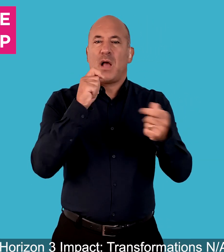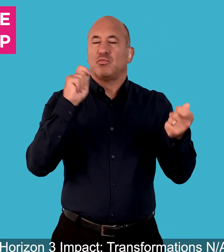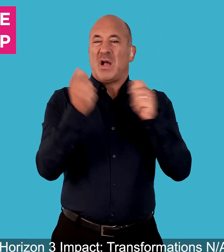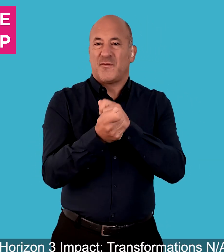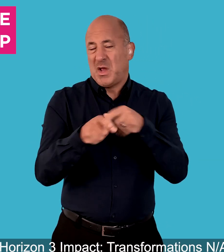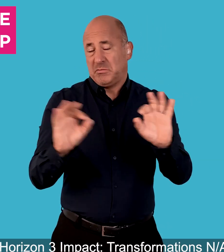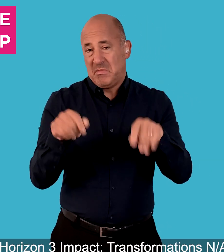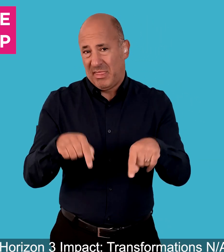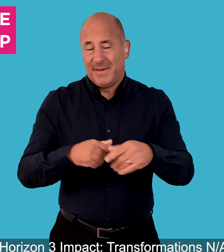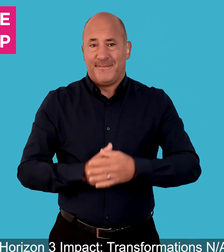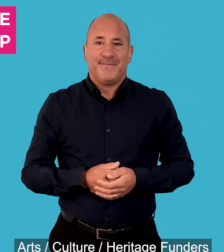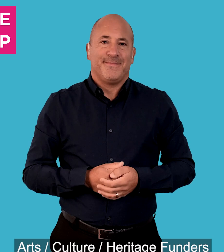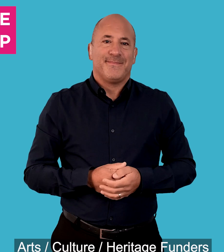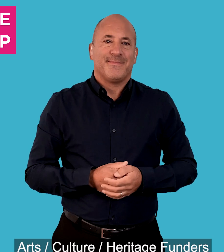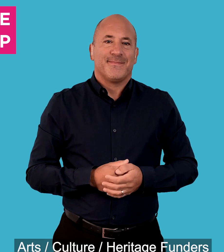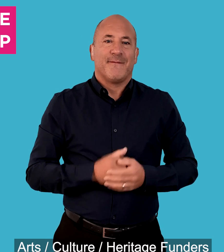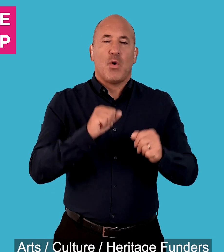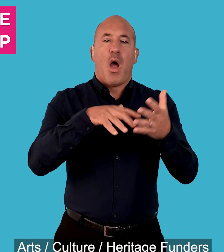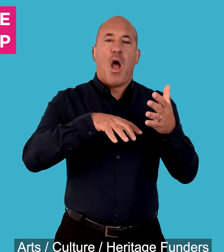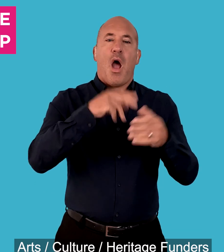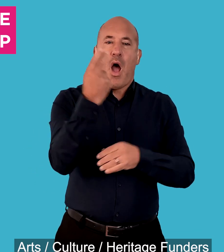3 impact, transformations not applicable.